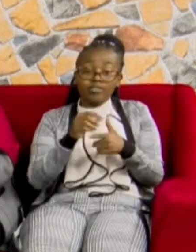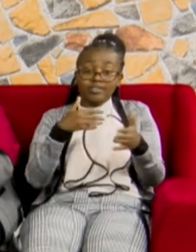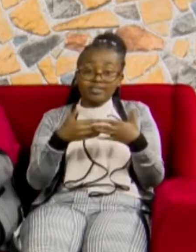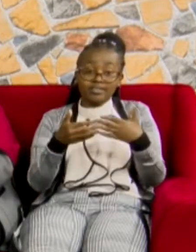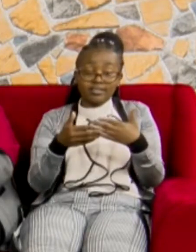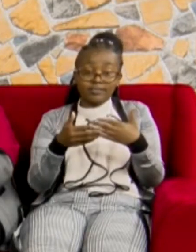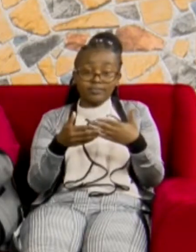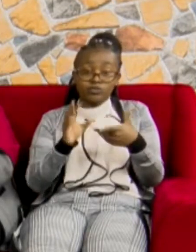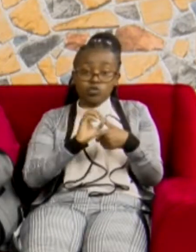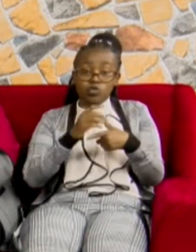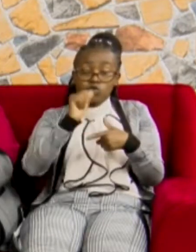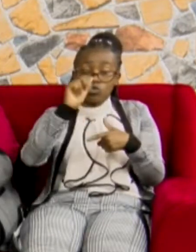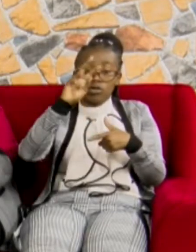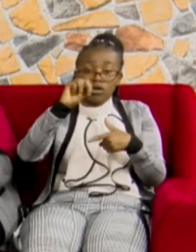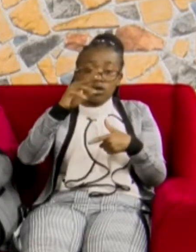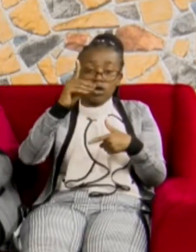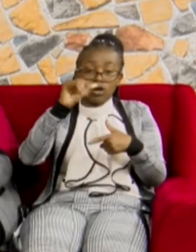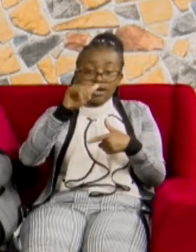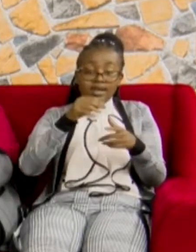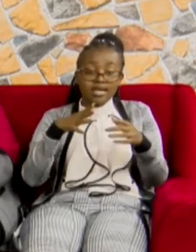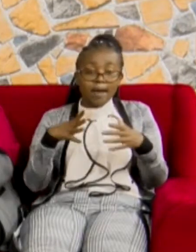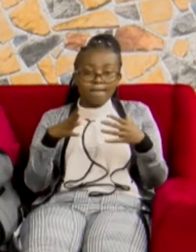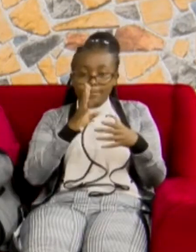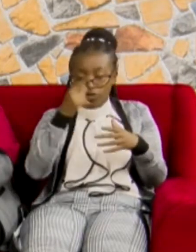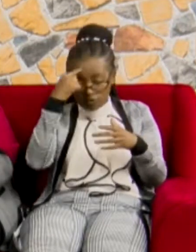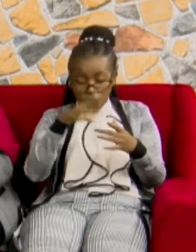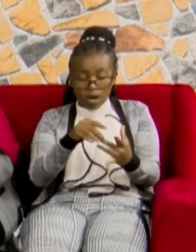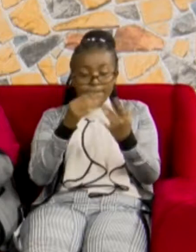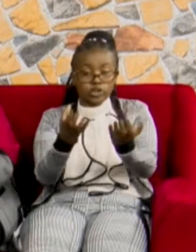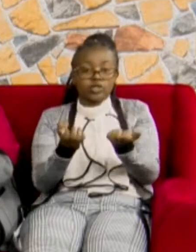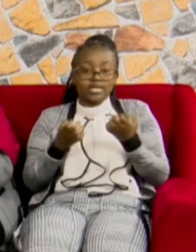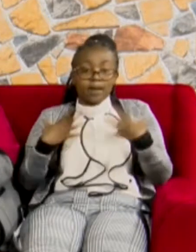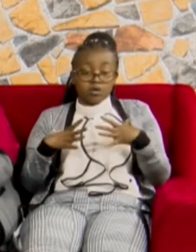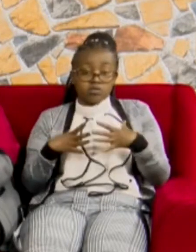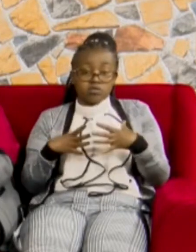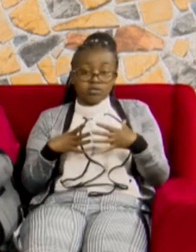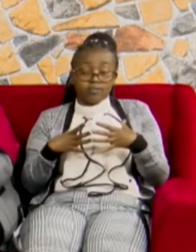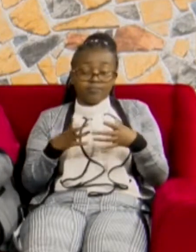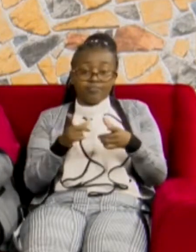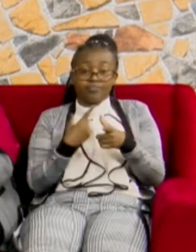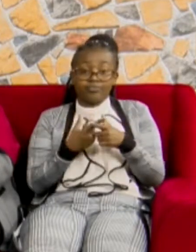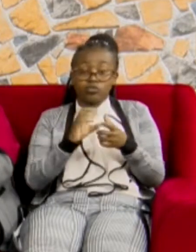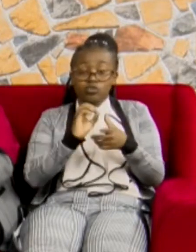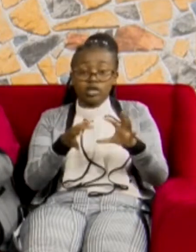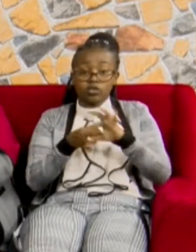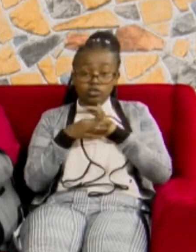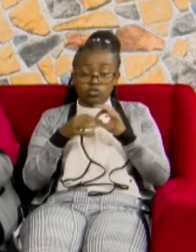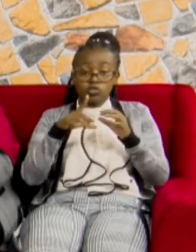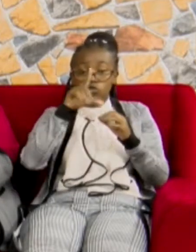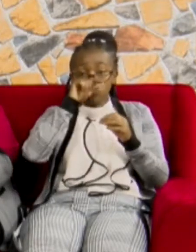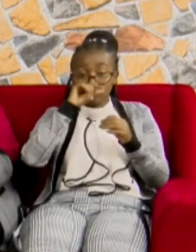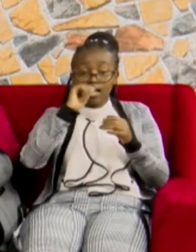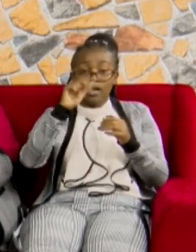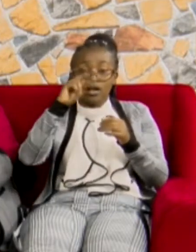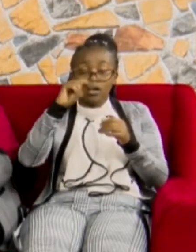feed, or you go to Andy Speaks for Special Needs Persons, that's the other handle, or you can join us on Twitter, that is